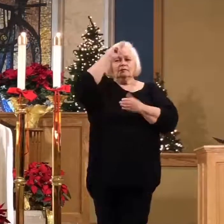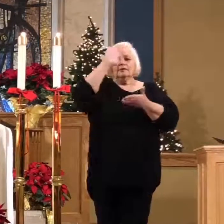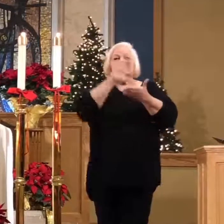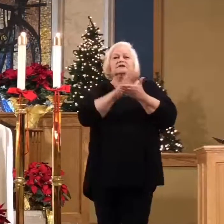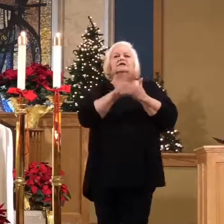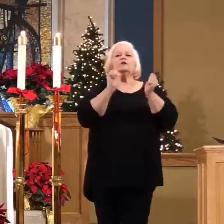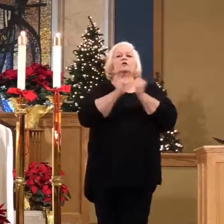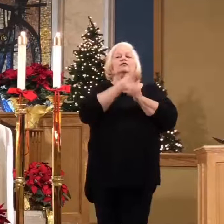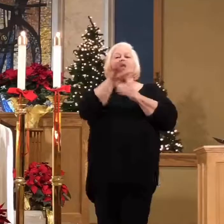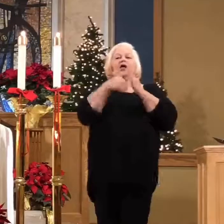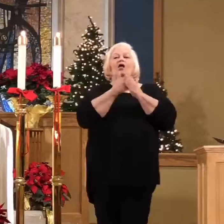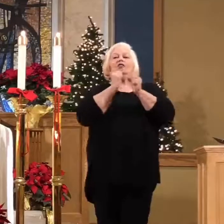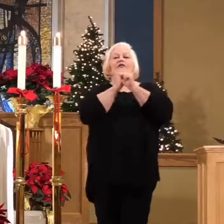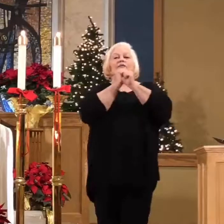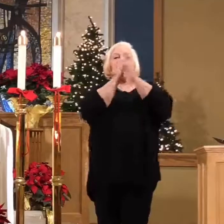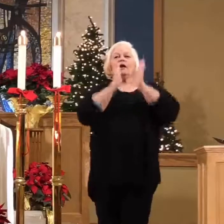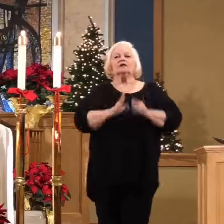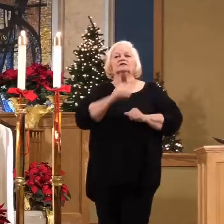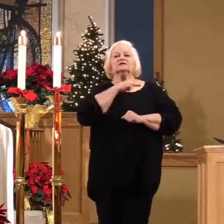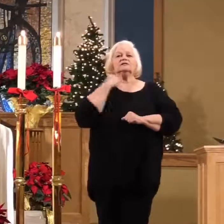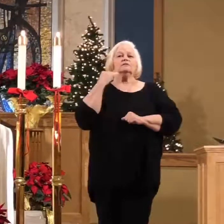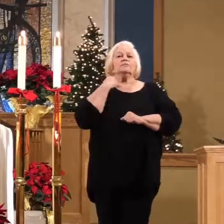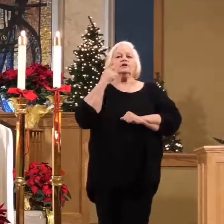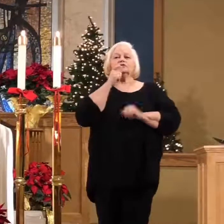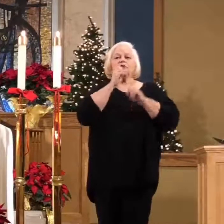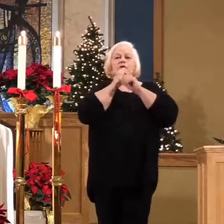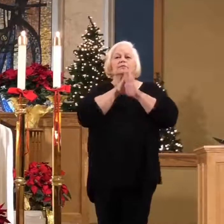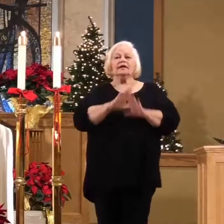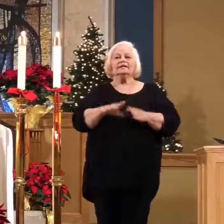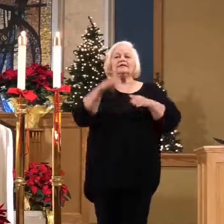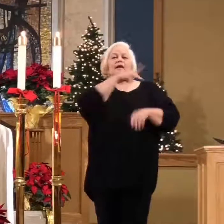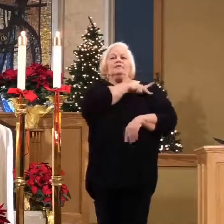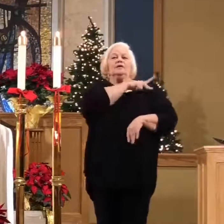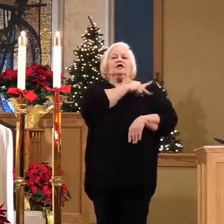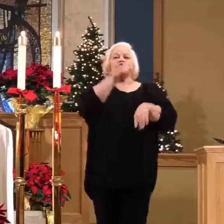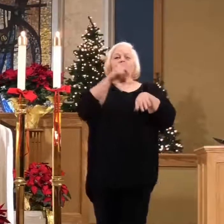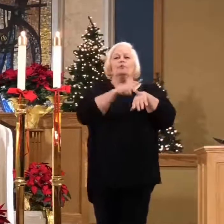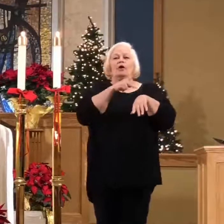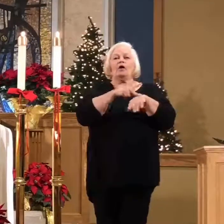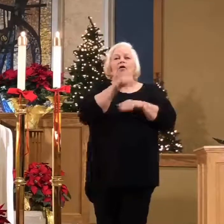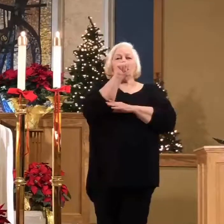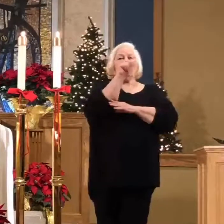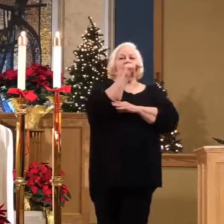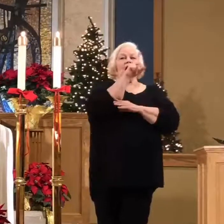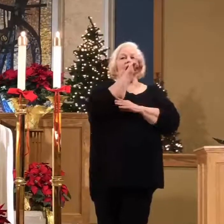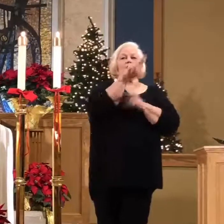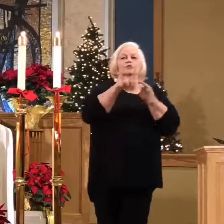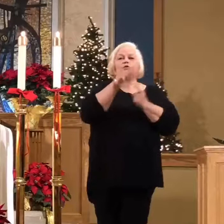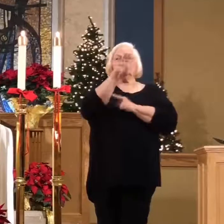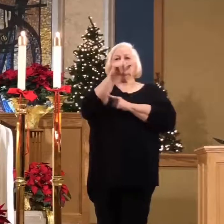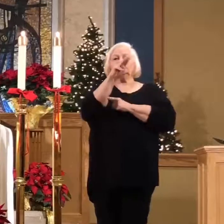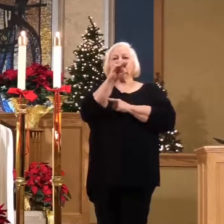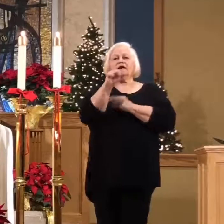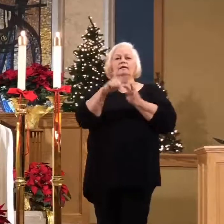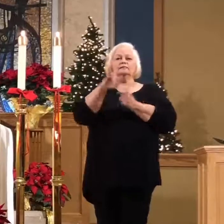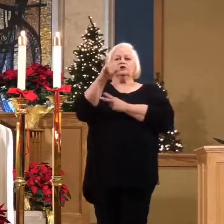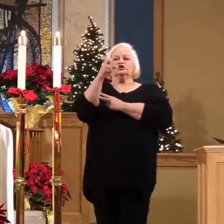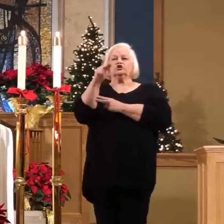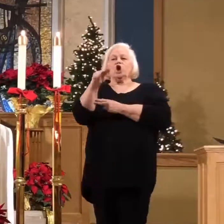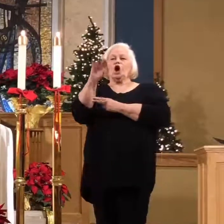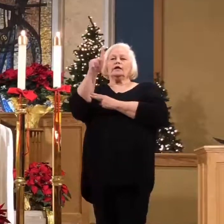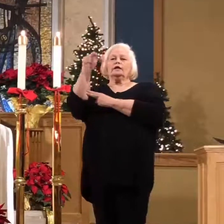blessed apostles and martyrs, Peter and Paul, Andrew, James, John,